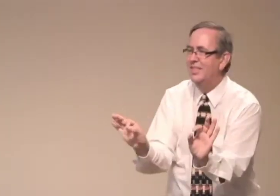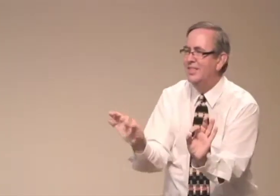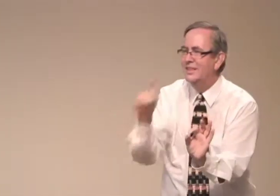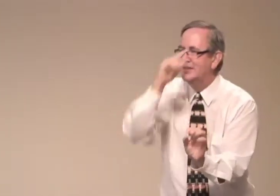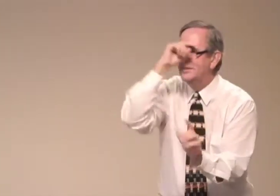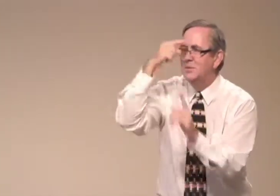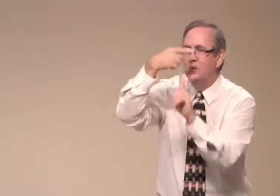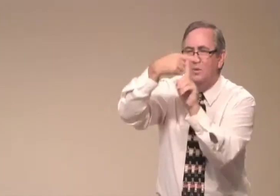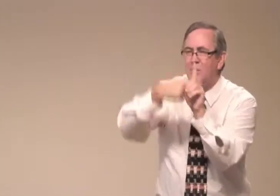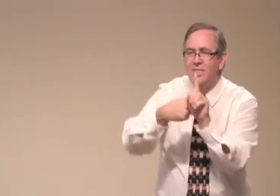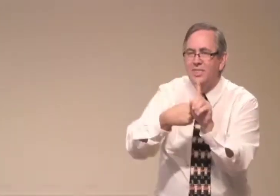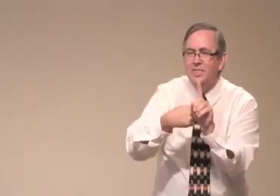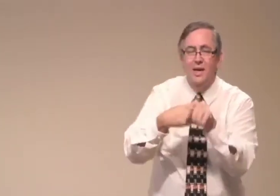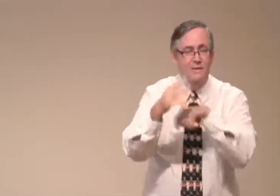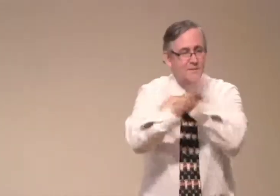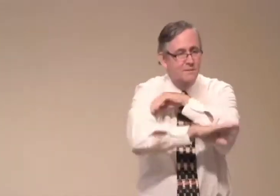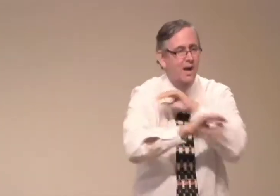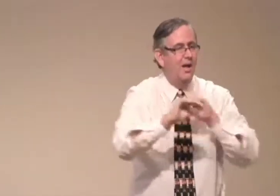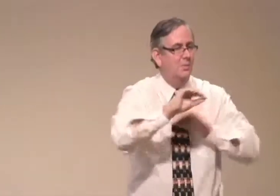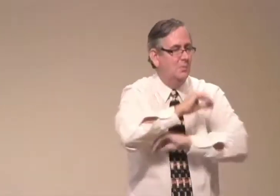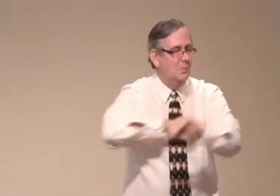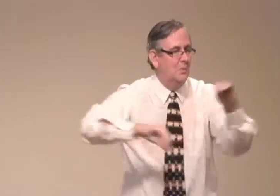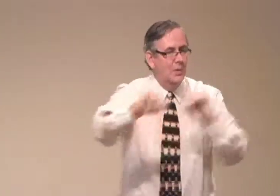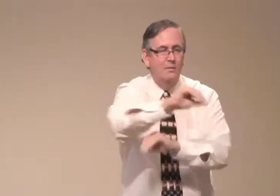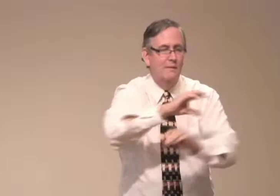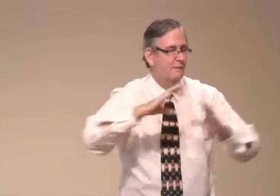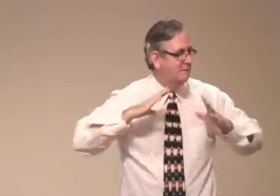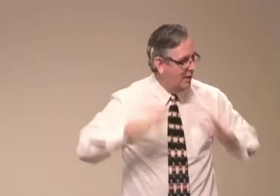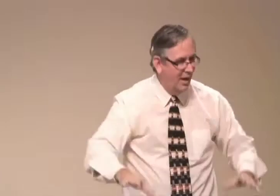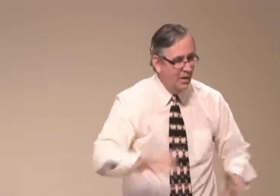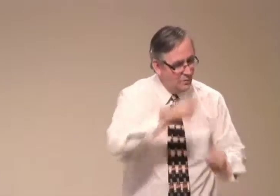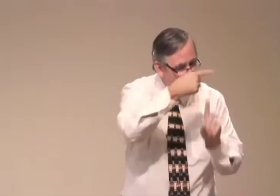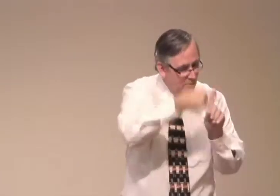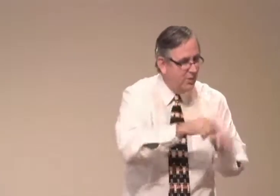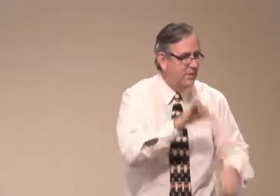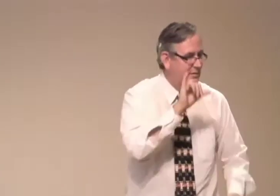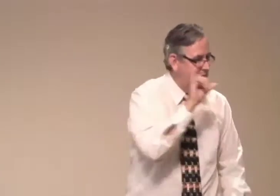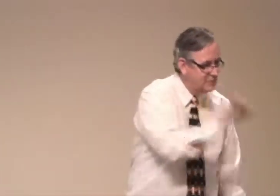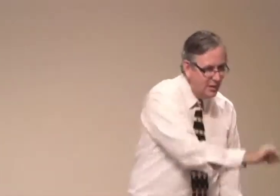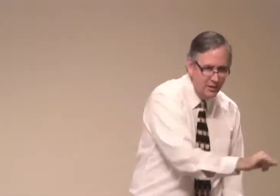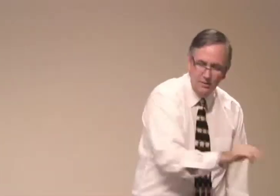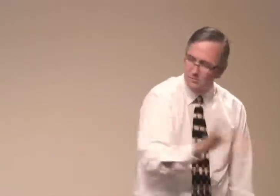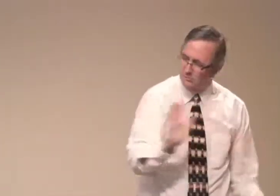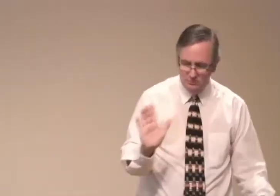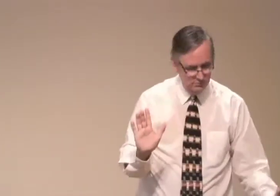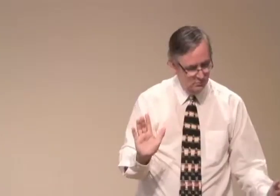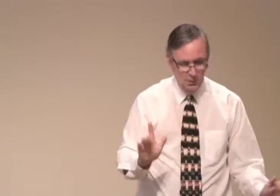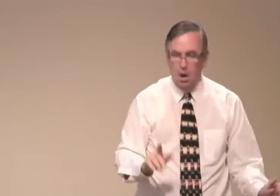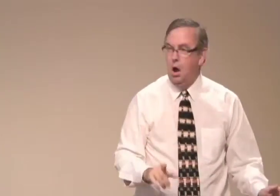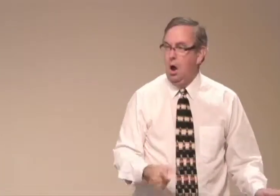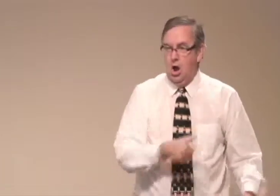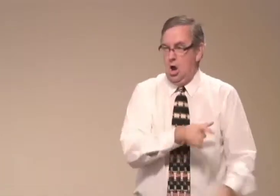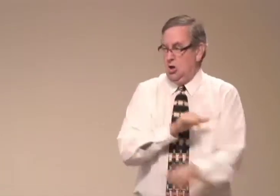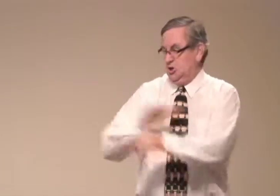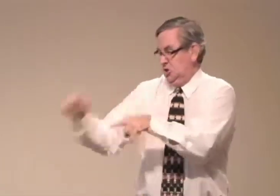only a month. It's just summer. It's no big deal. In the fall, you can move where you want to. But just stay where you're at for the summer.